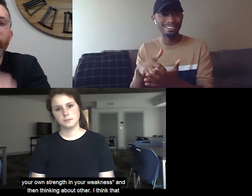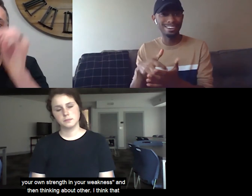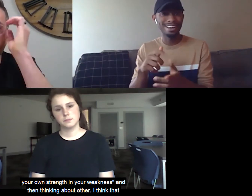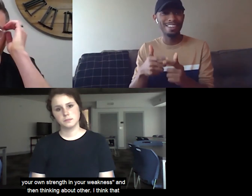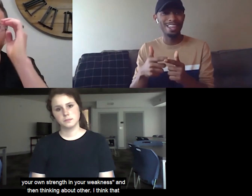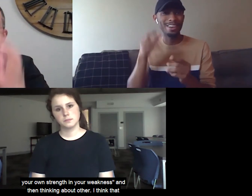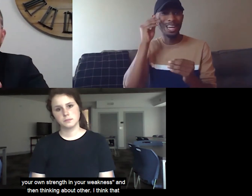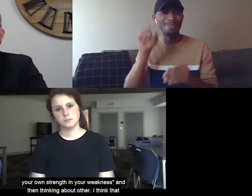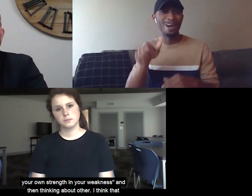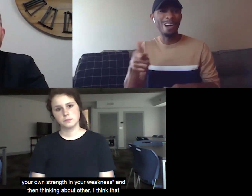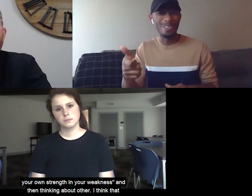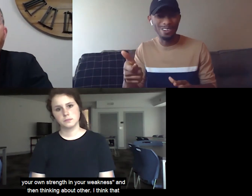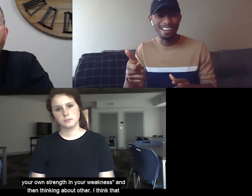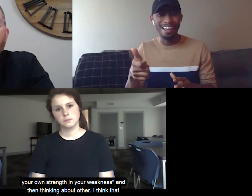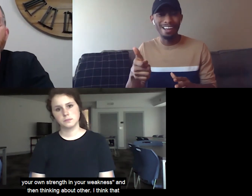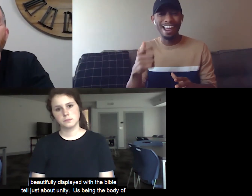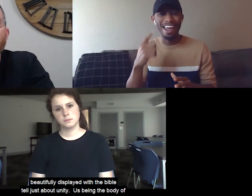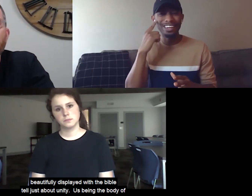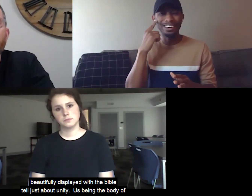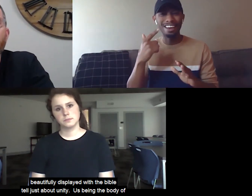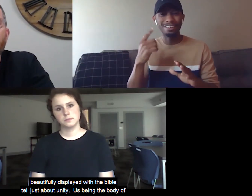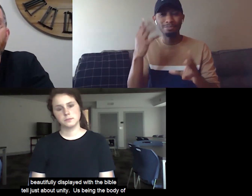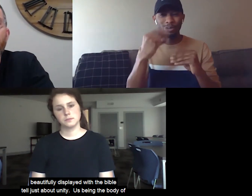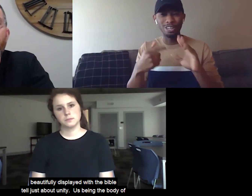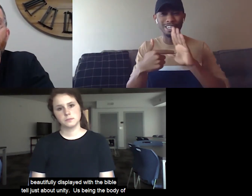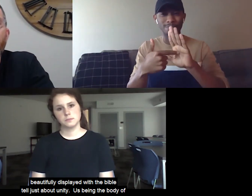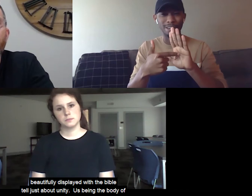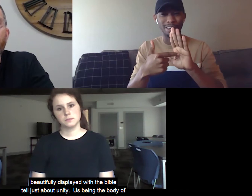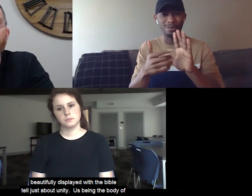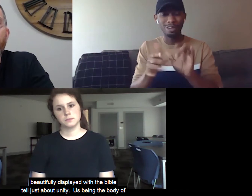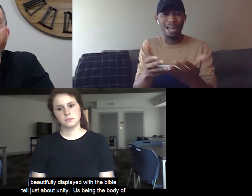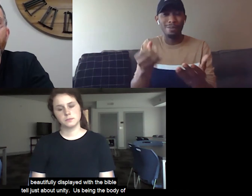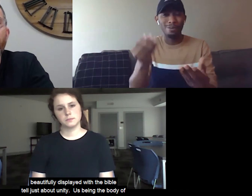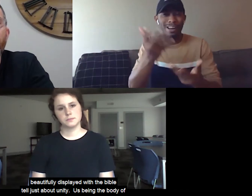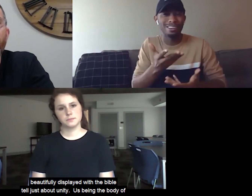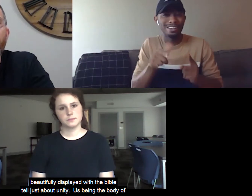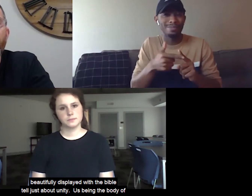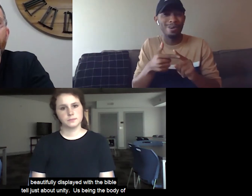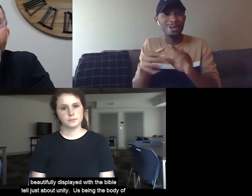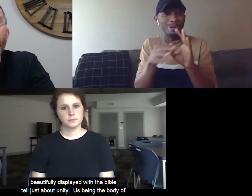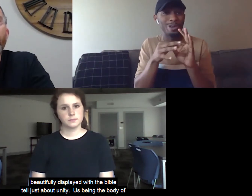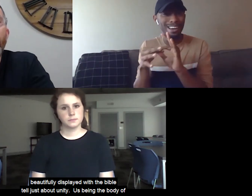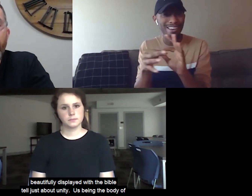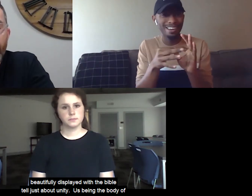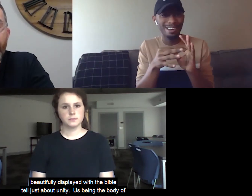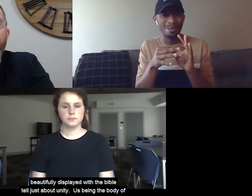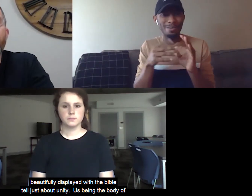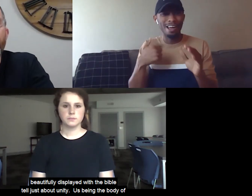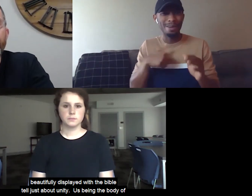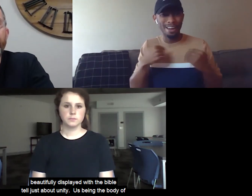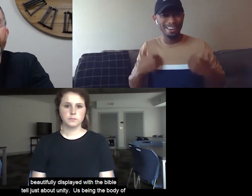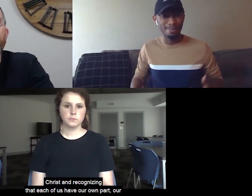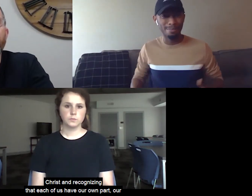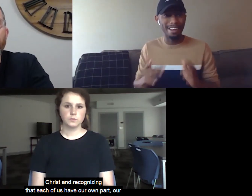weakness, and then thinking about others. I think that beautifully displayed what the Bible tells us about unity,